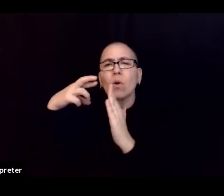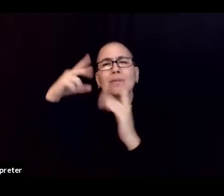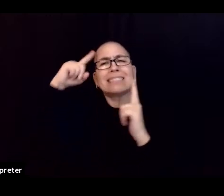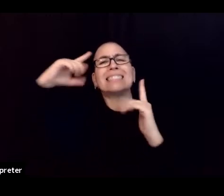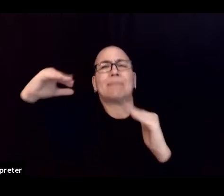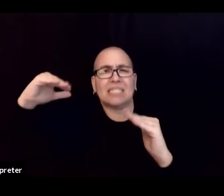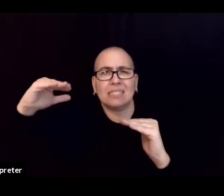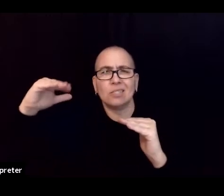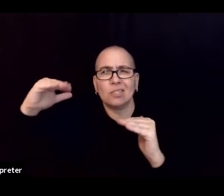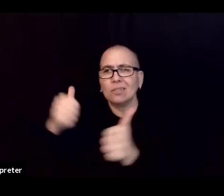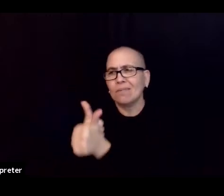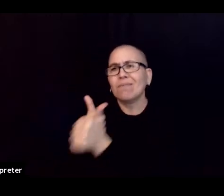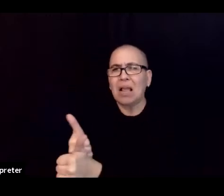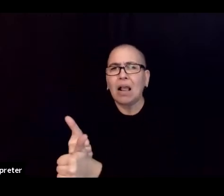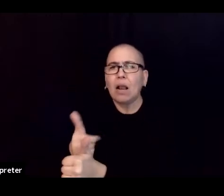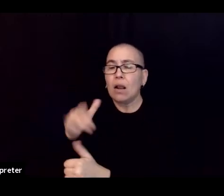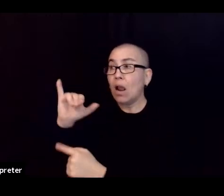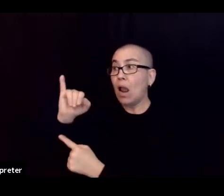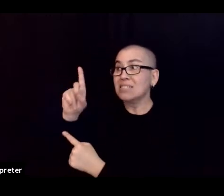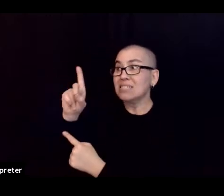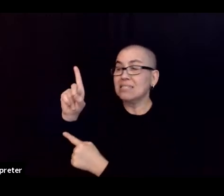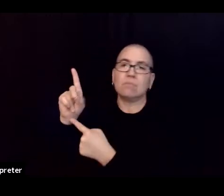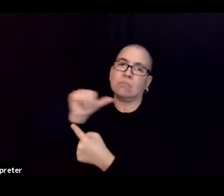Got it, thank you.